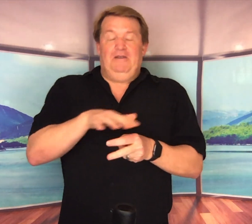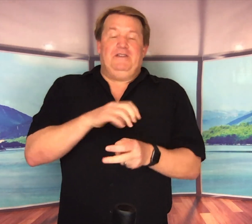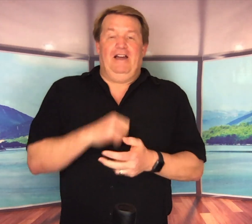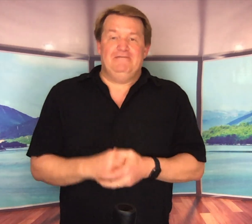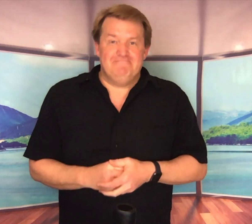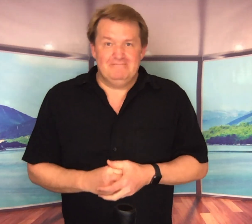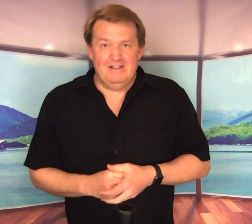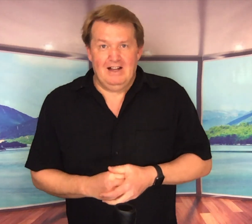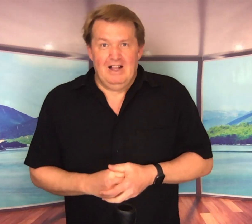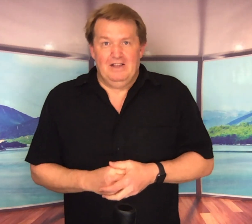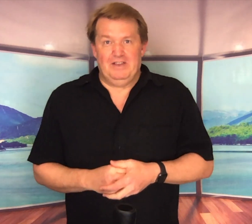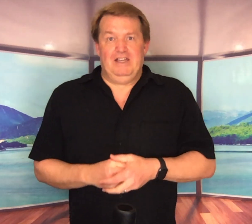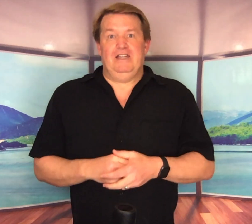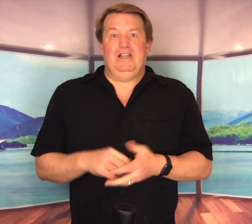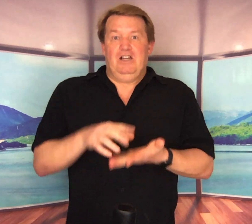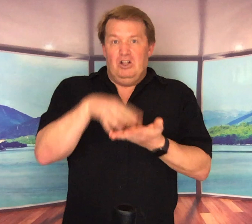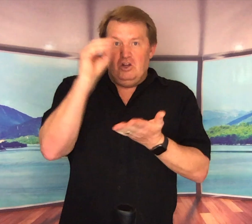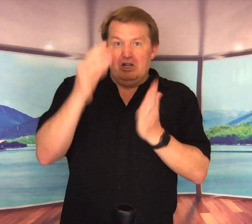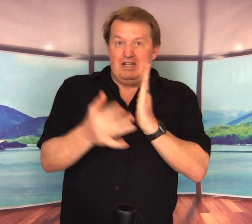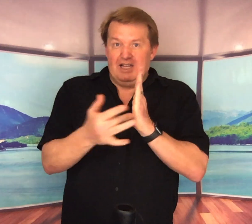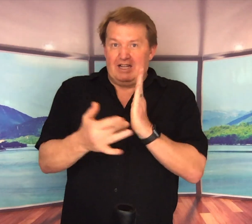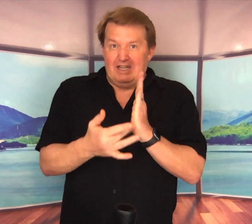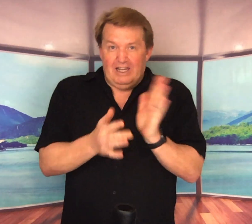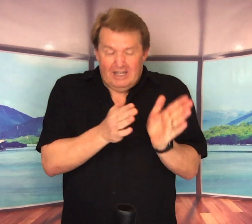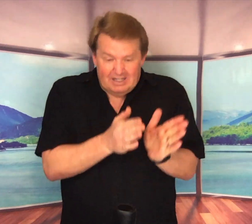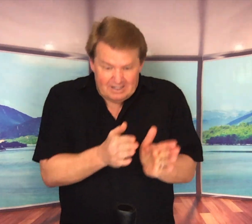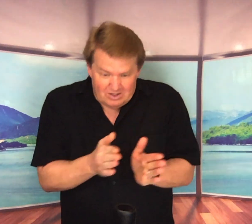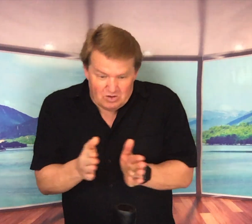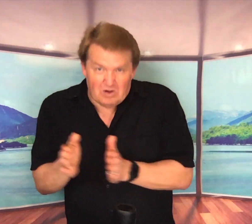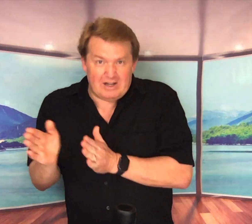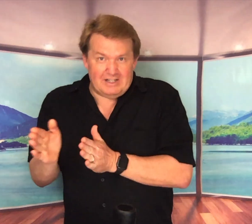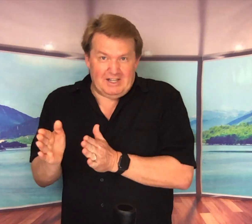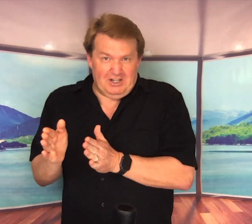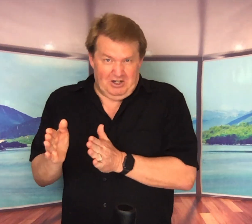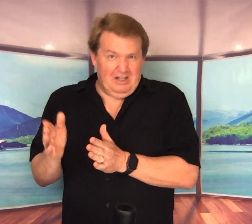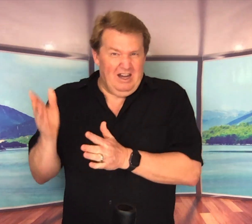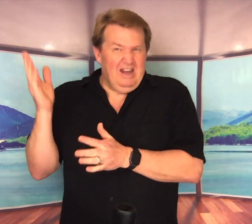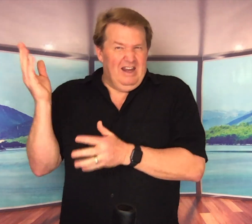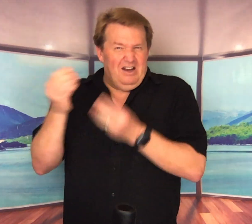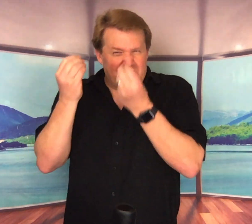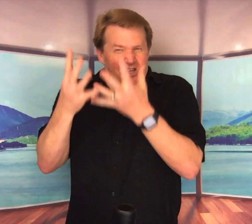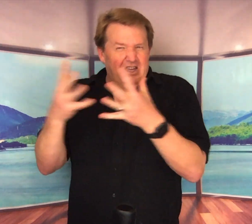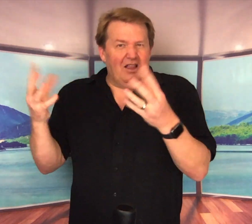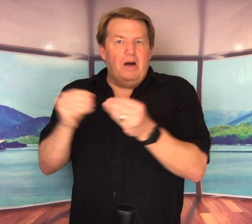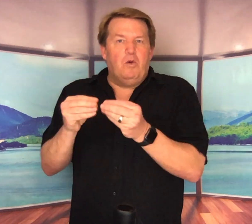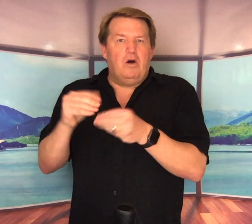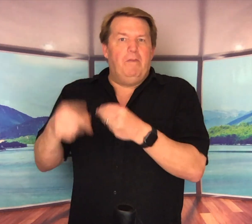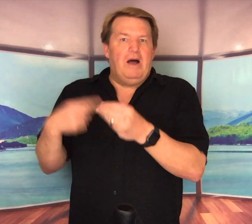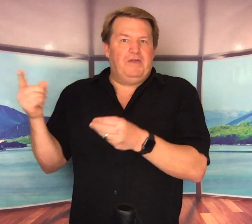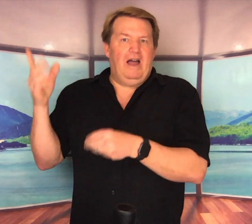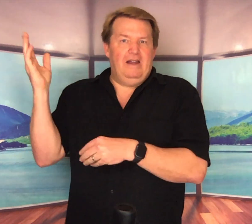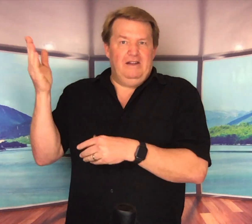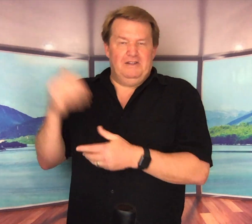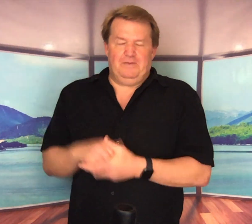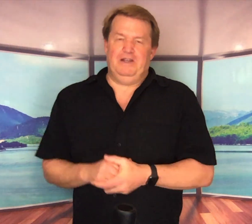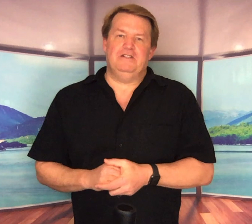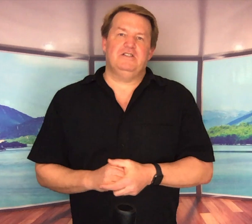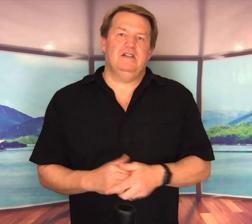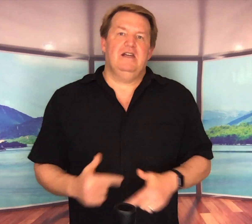side. The learning technique is organization, and I'll tell you a lot more about that in the speech. And